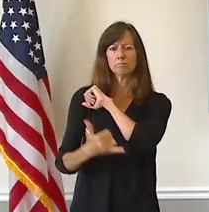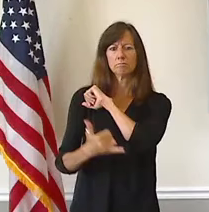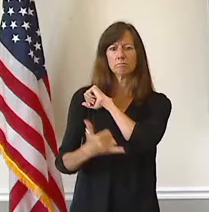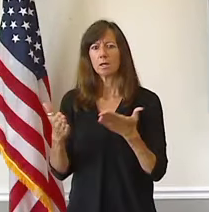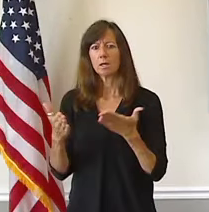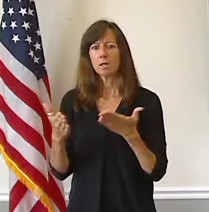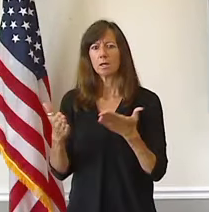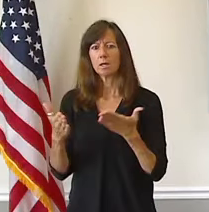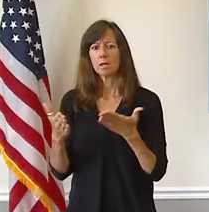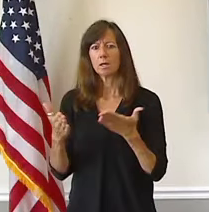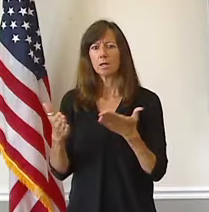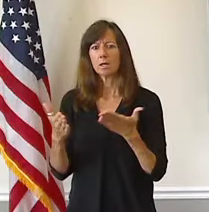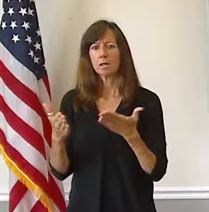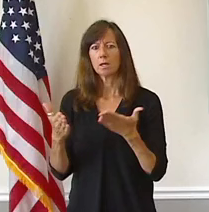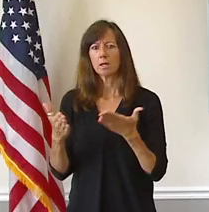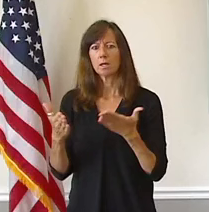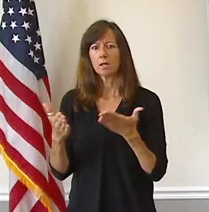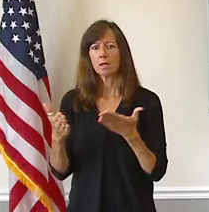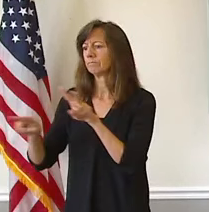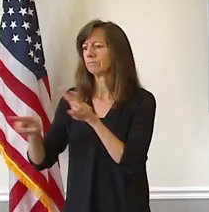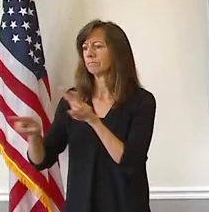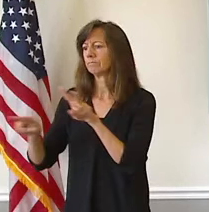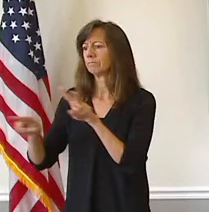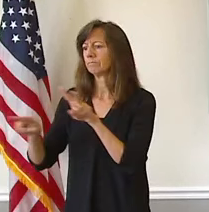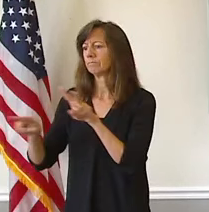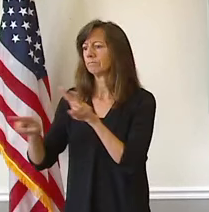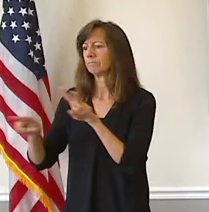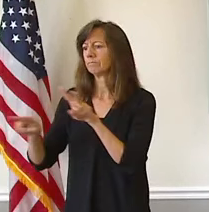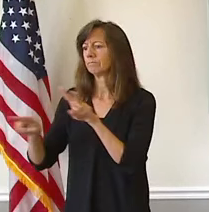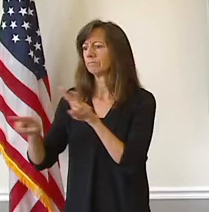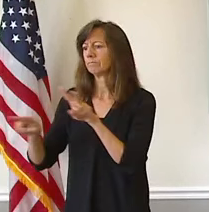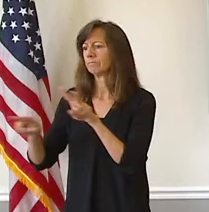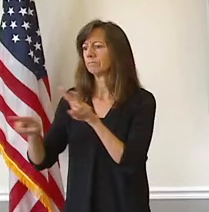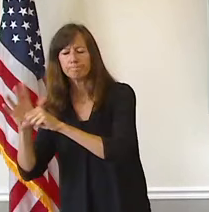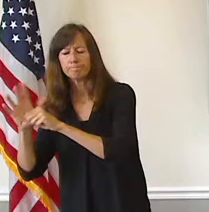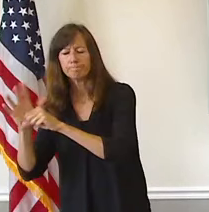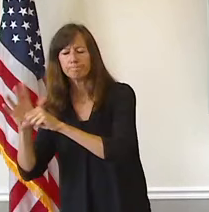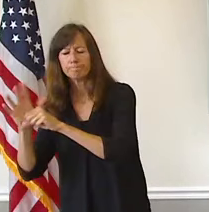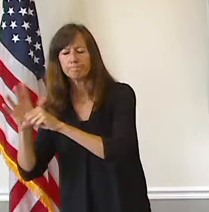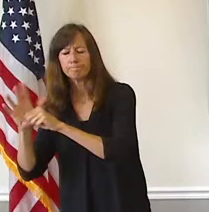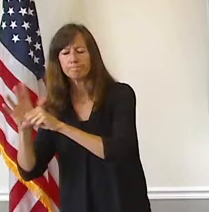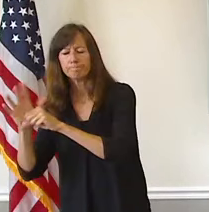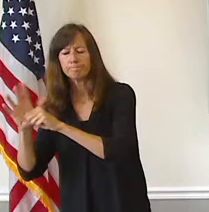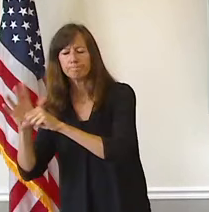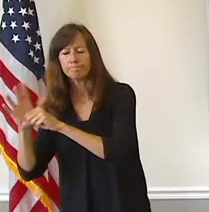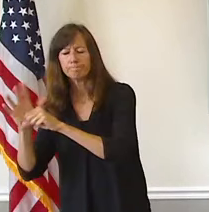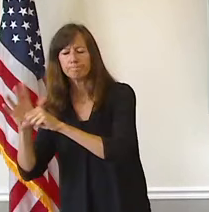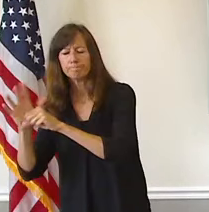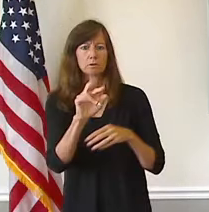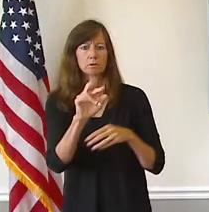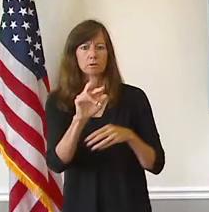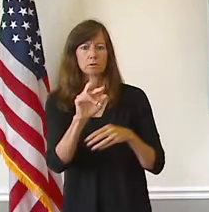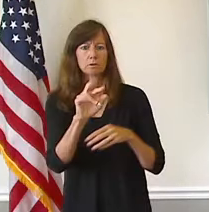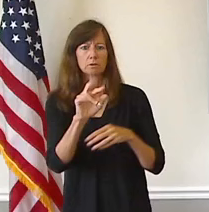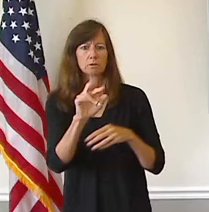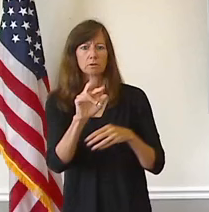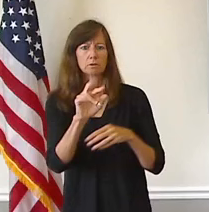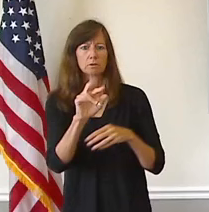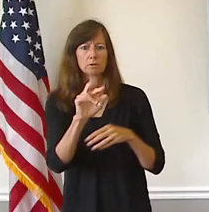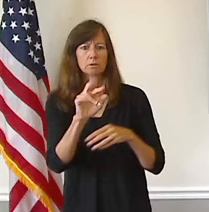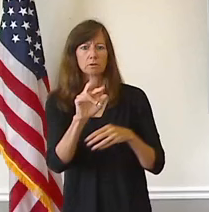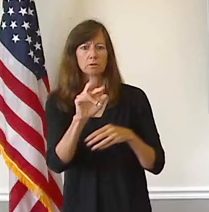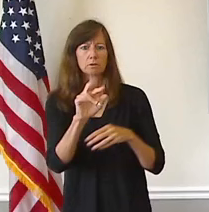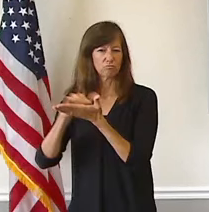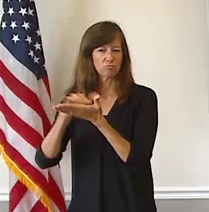in essence, positivity rate, the infection rate, and New York State has that information available to you on their dashboard.